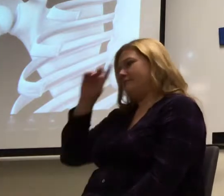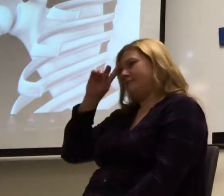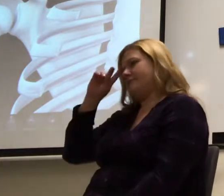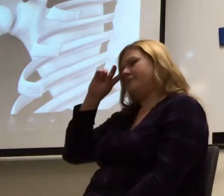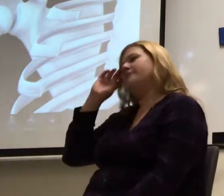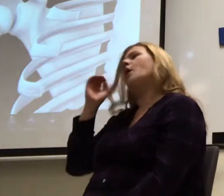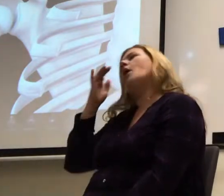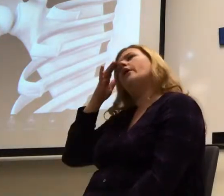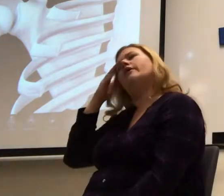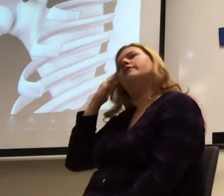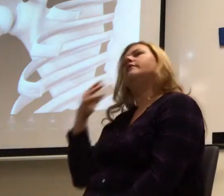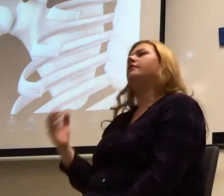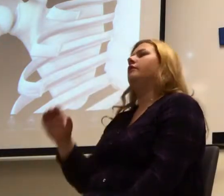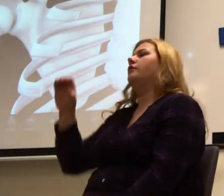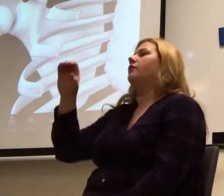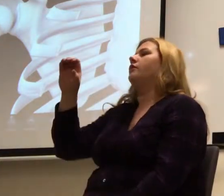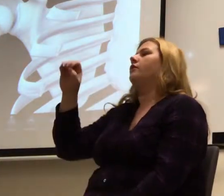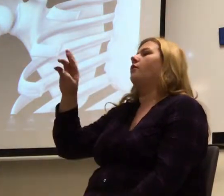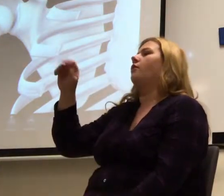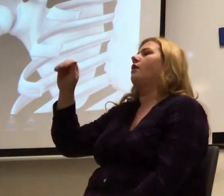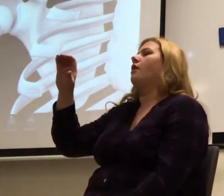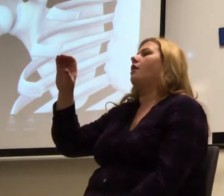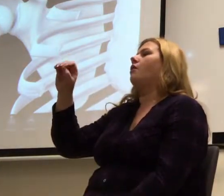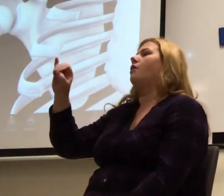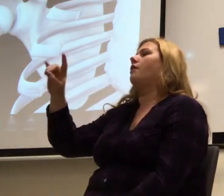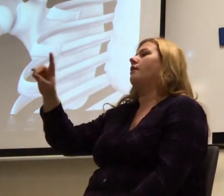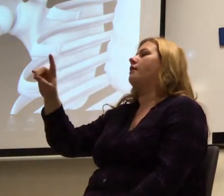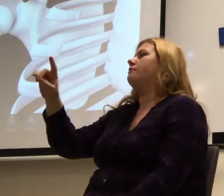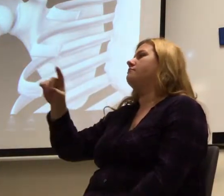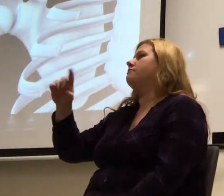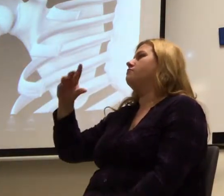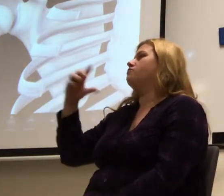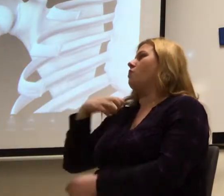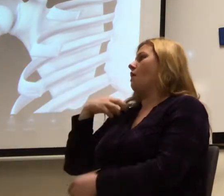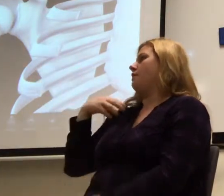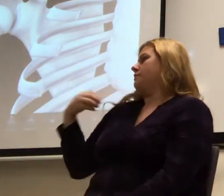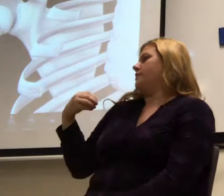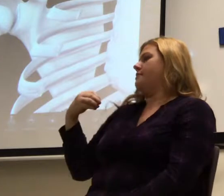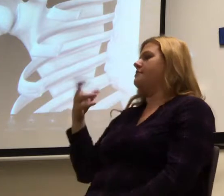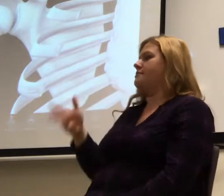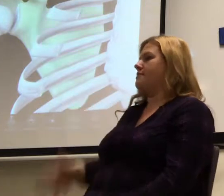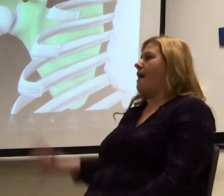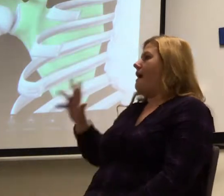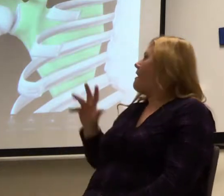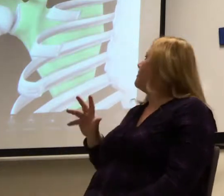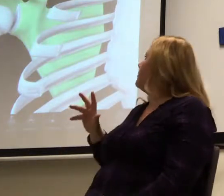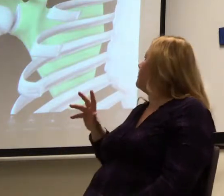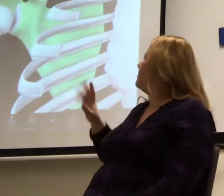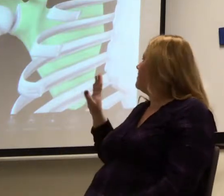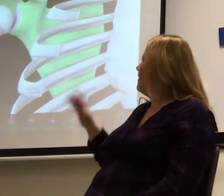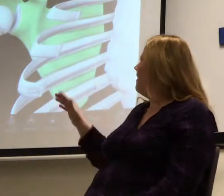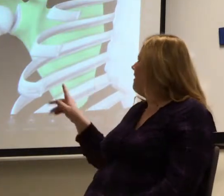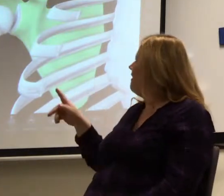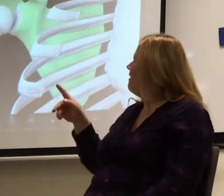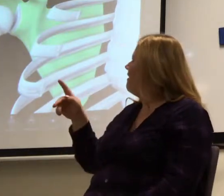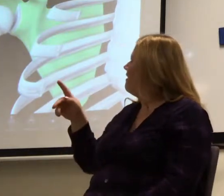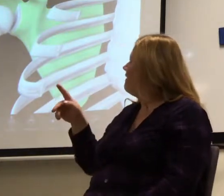All right, coracoid process done. There's these fossa. I'm going to isolate it again.